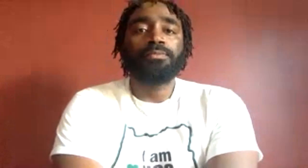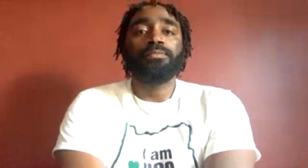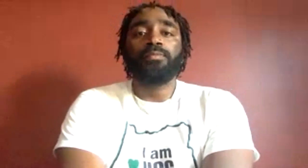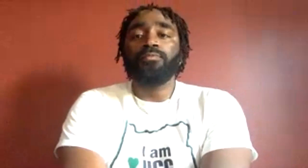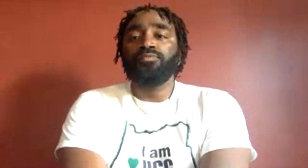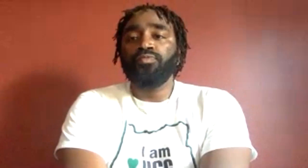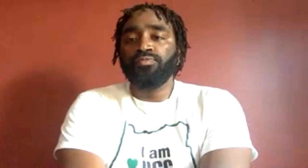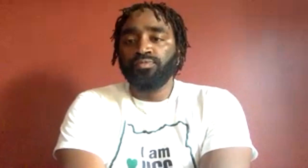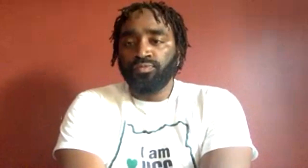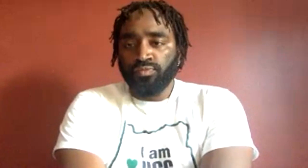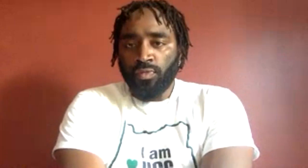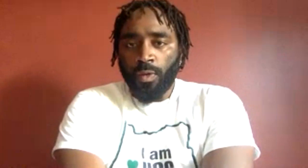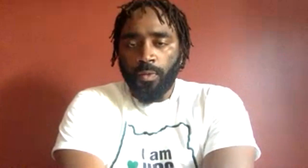nutshell.